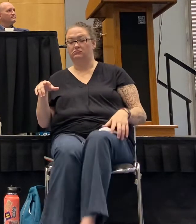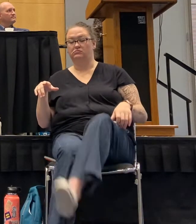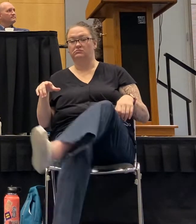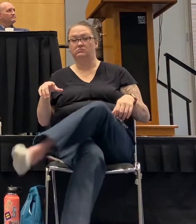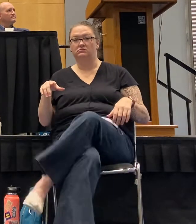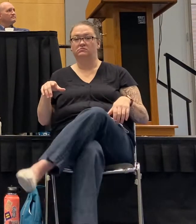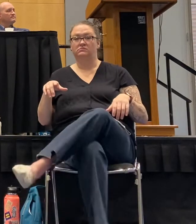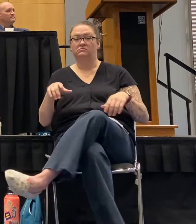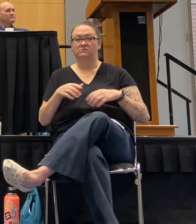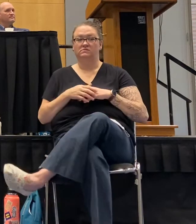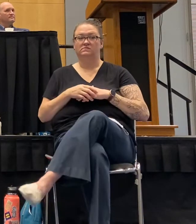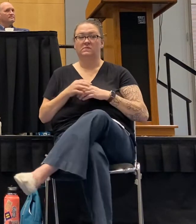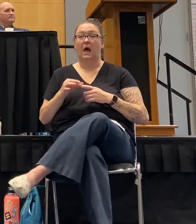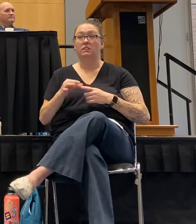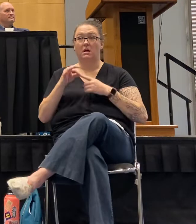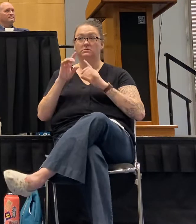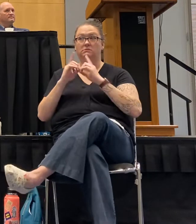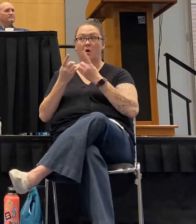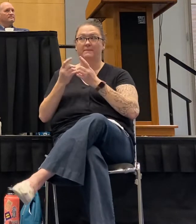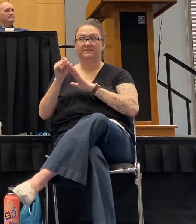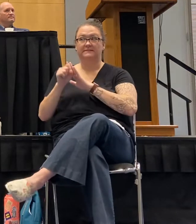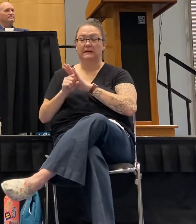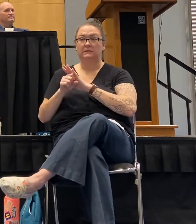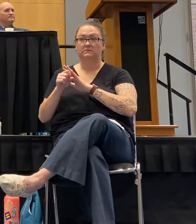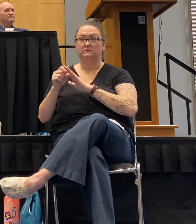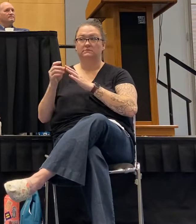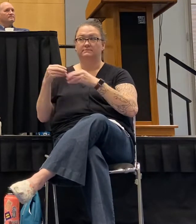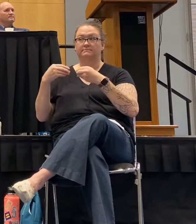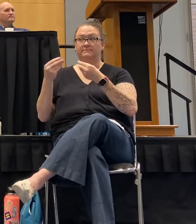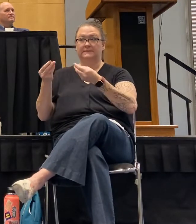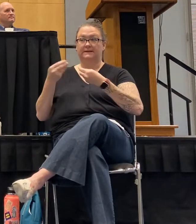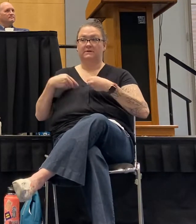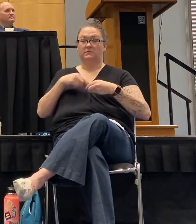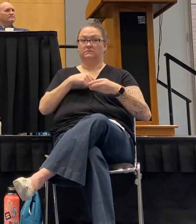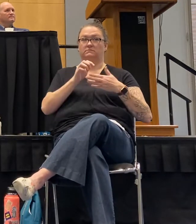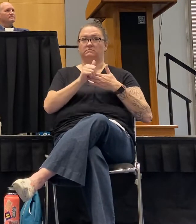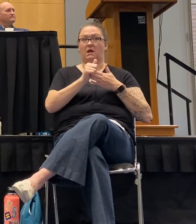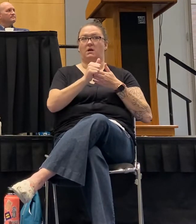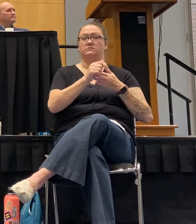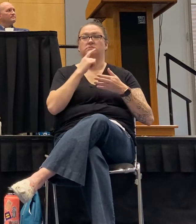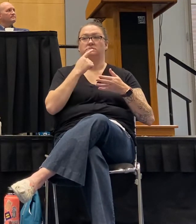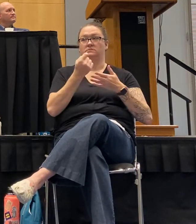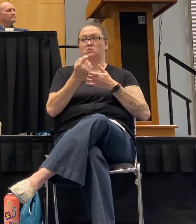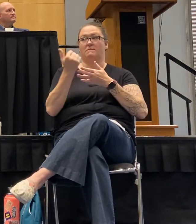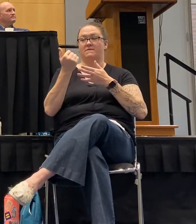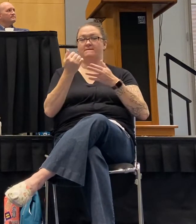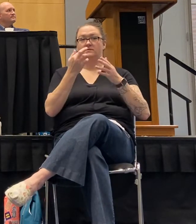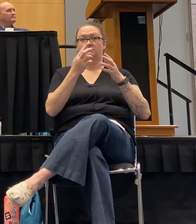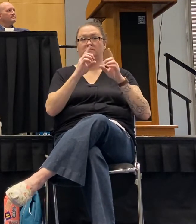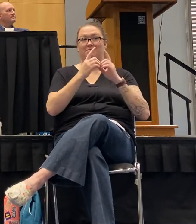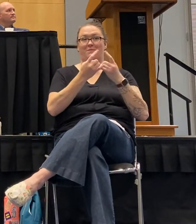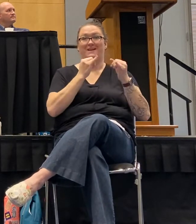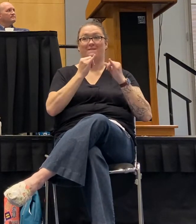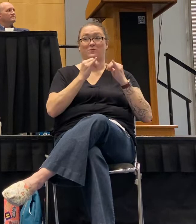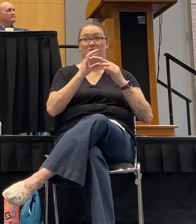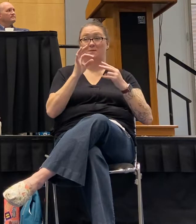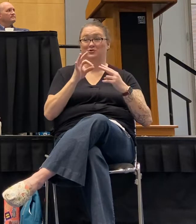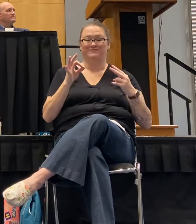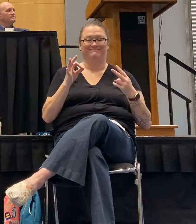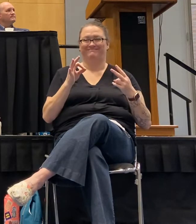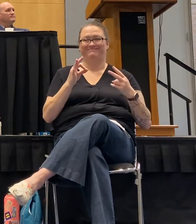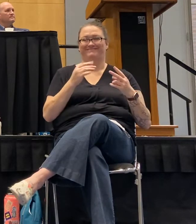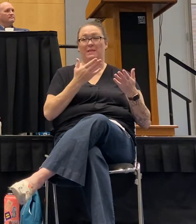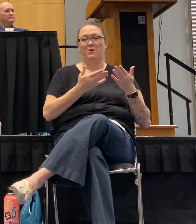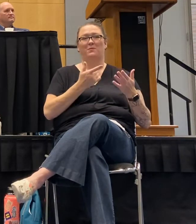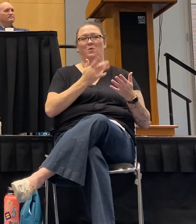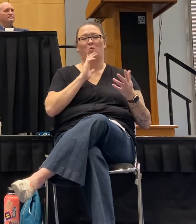the Department of State issues very clear guidance, removing the department interview as an option, that's probably the